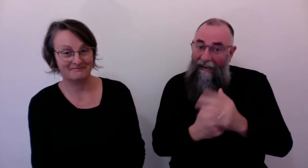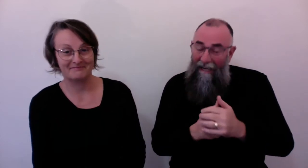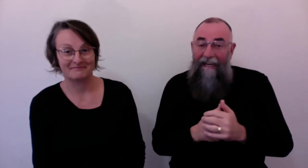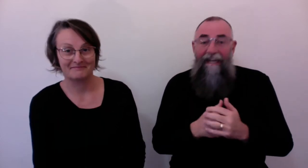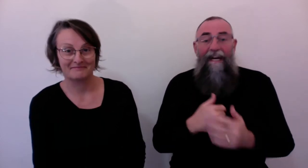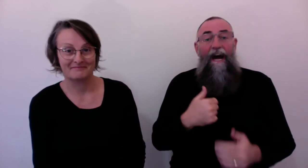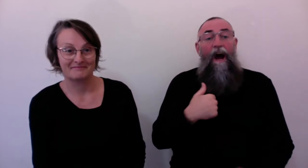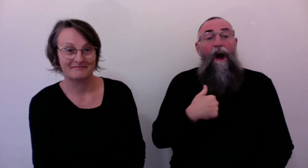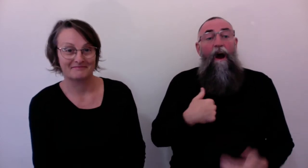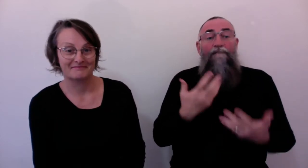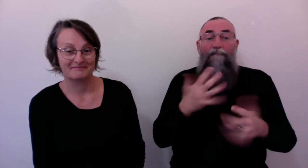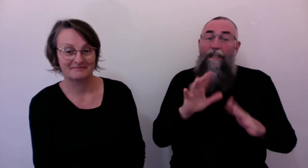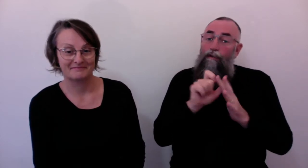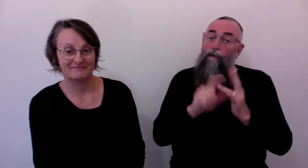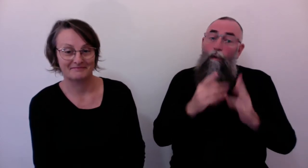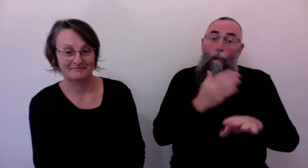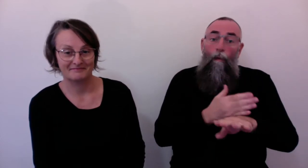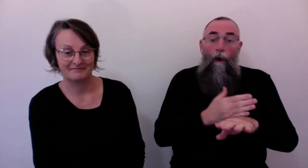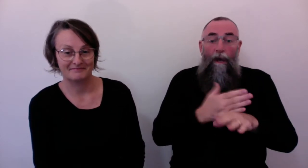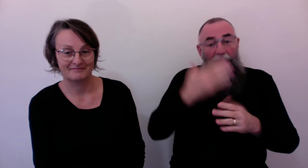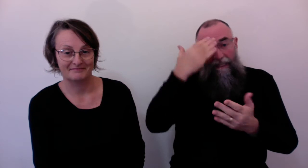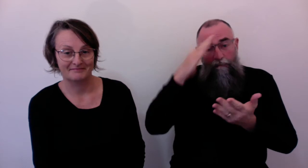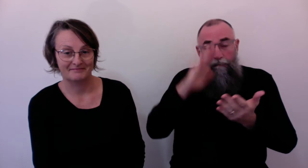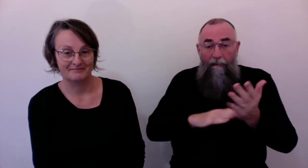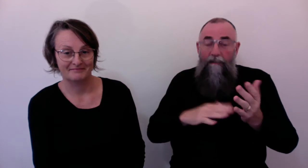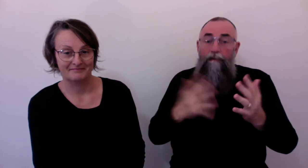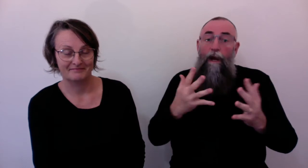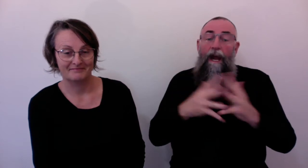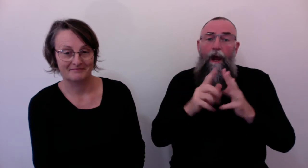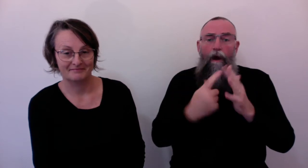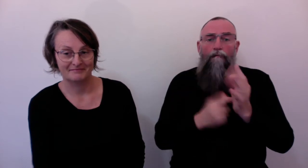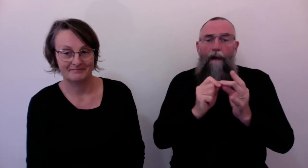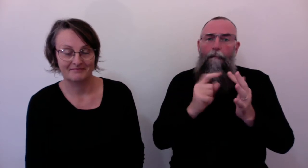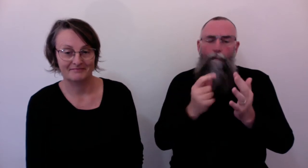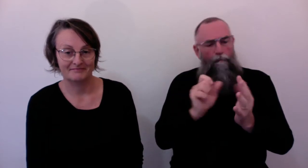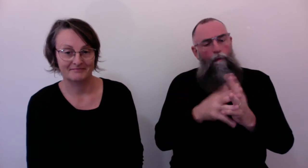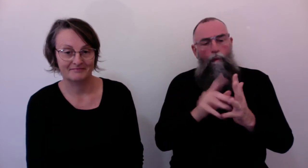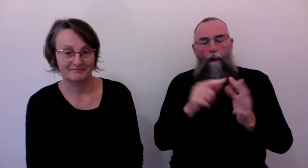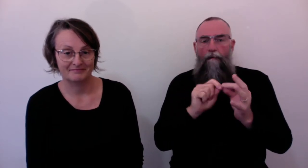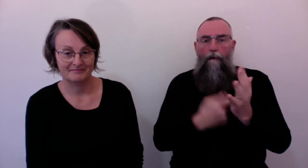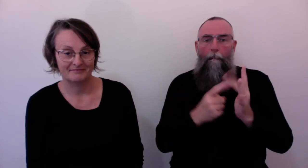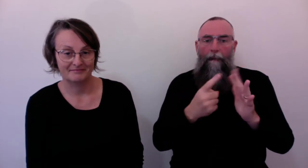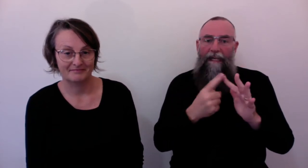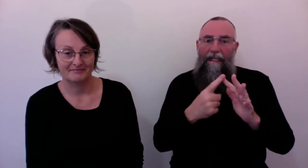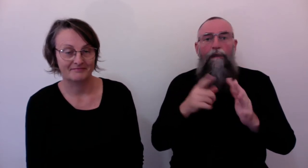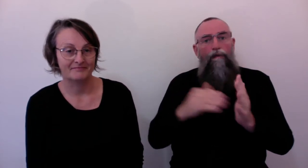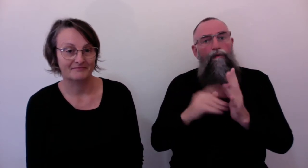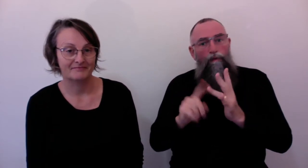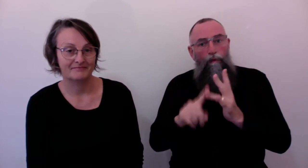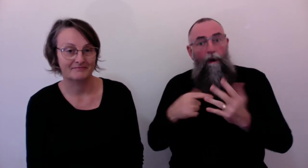work experience at Werribee Zoo and we had to touch lizards and clean up food. And I didn't like that at all. Which